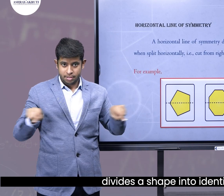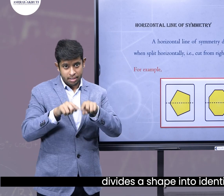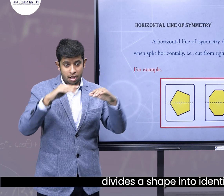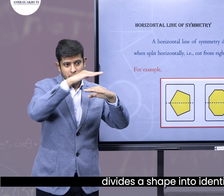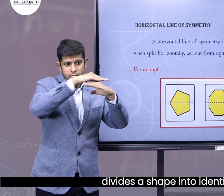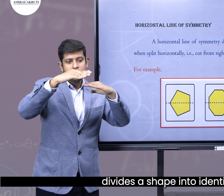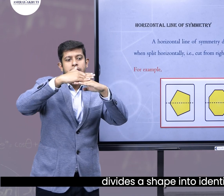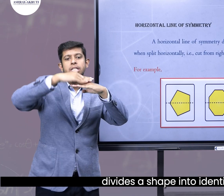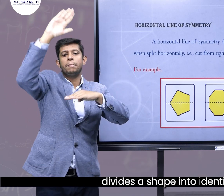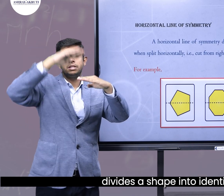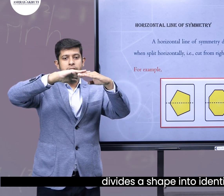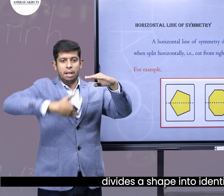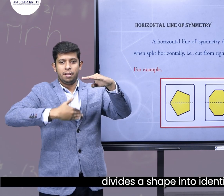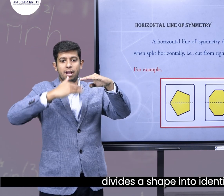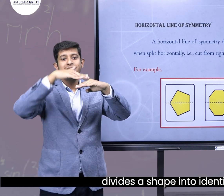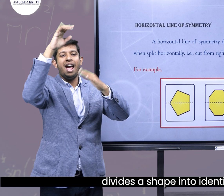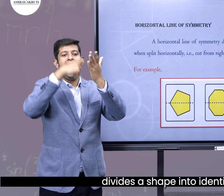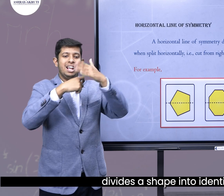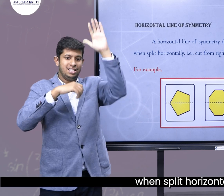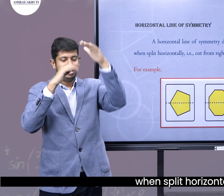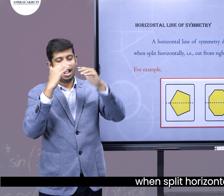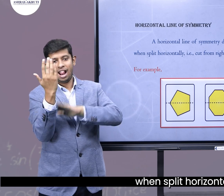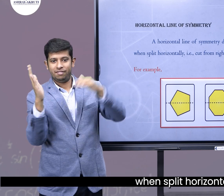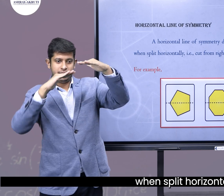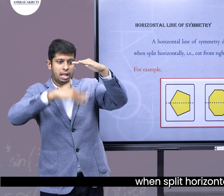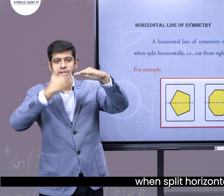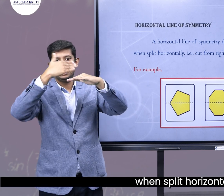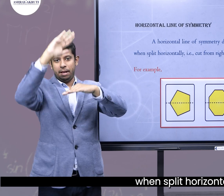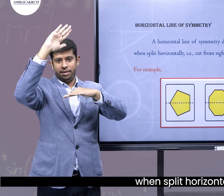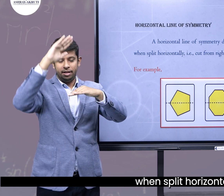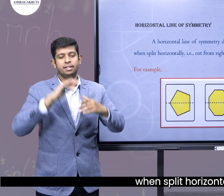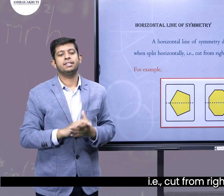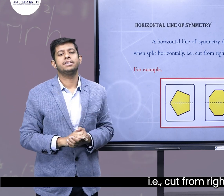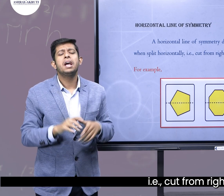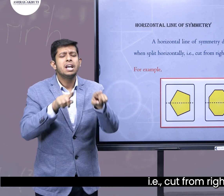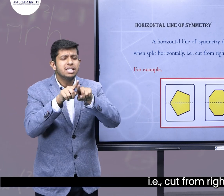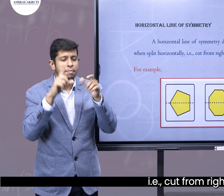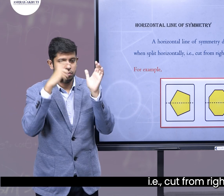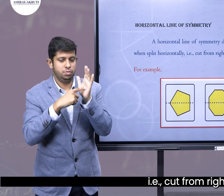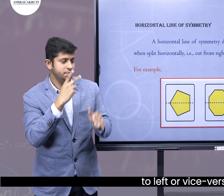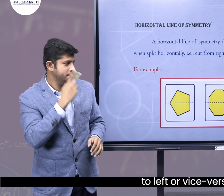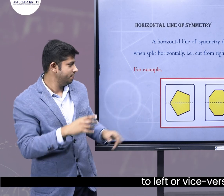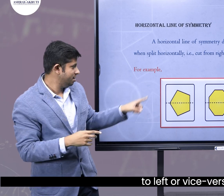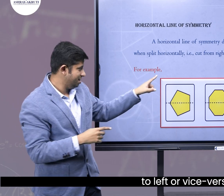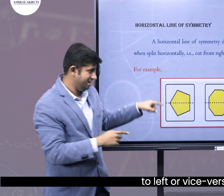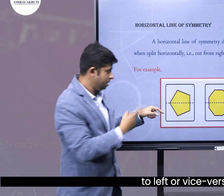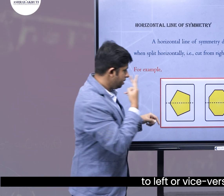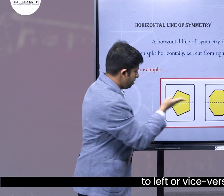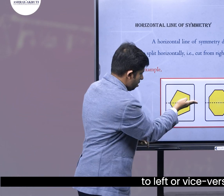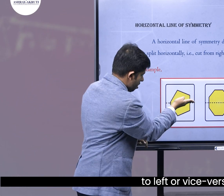a shape into identical halves when split horizontally, that is cut from right to left or vice versa.